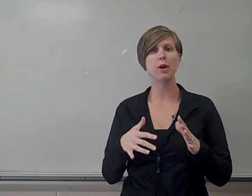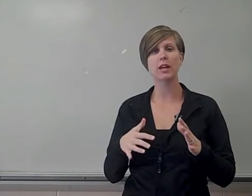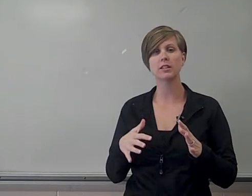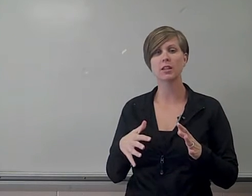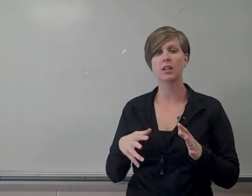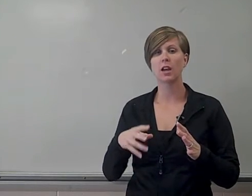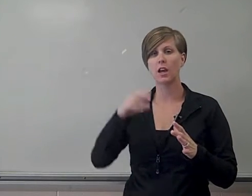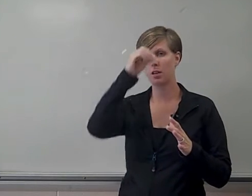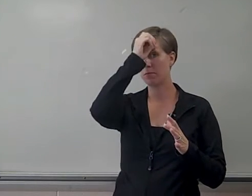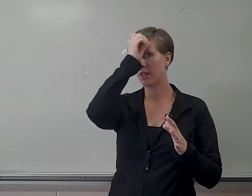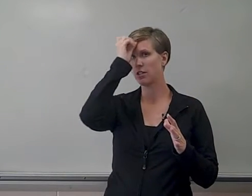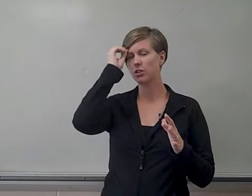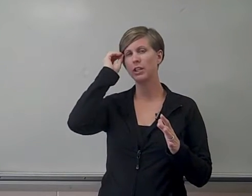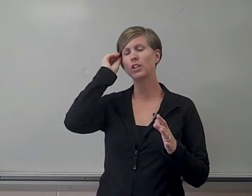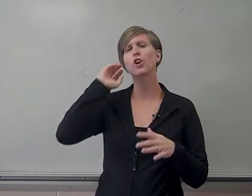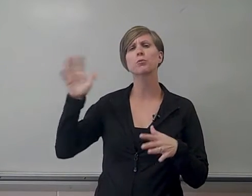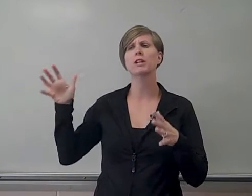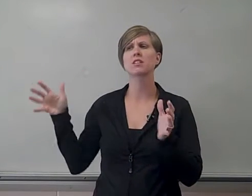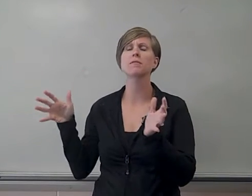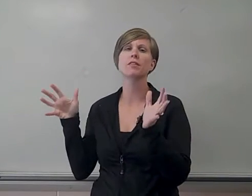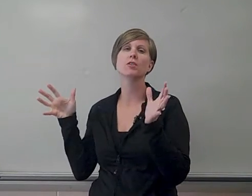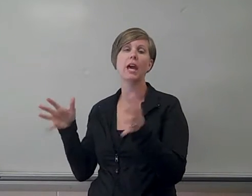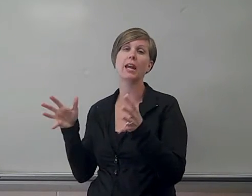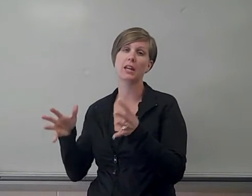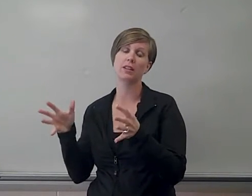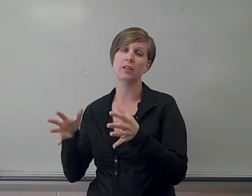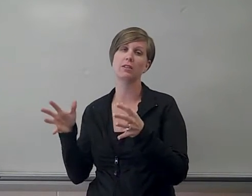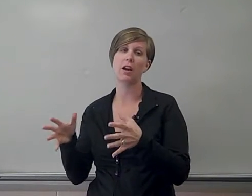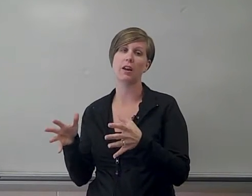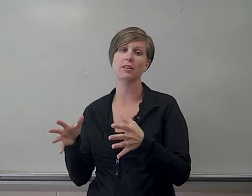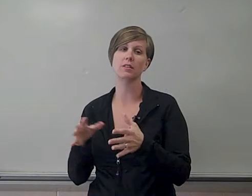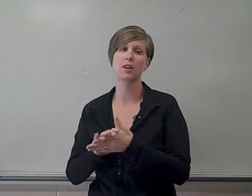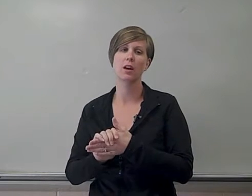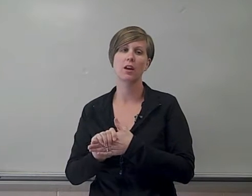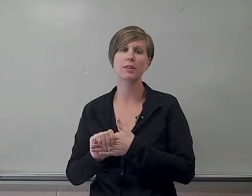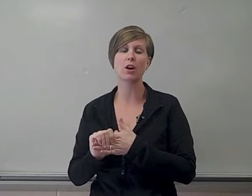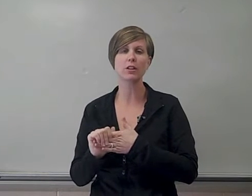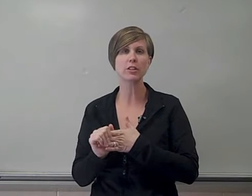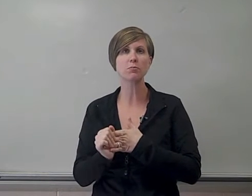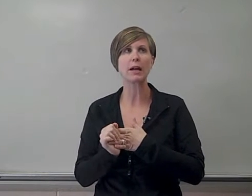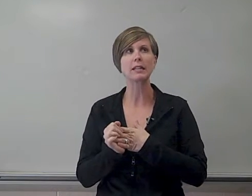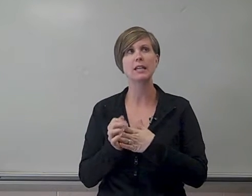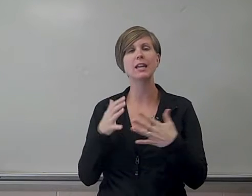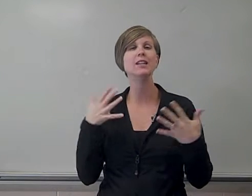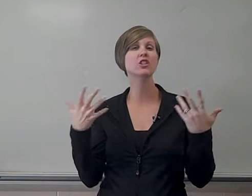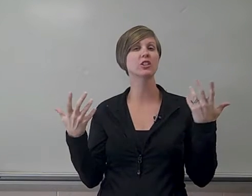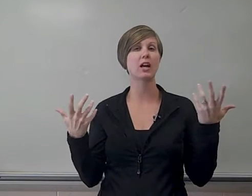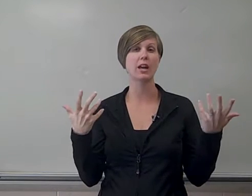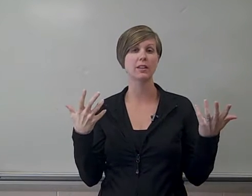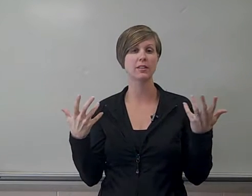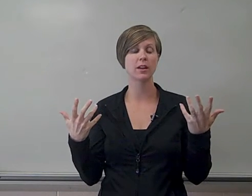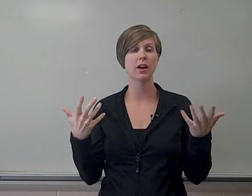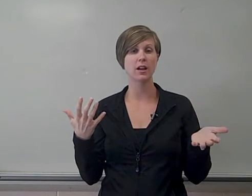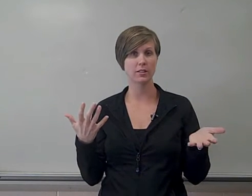but they do incorporate some of those ASL signs. They also might initialize a